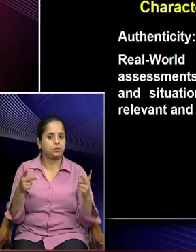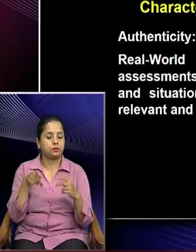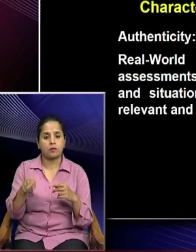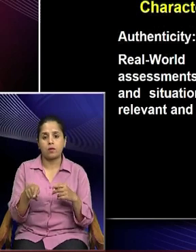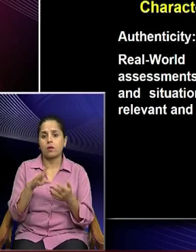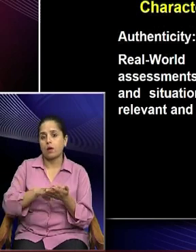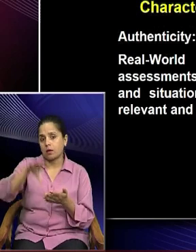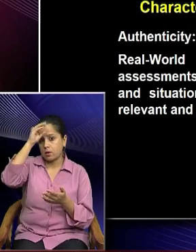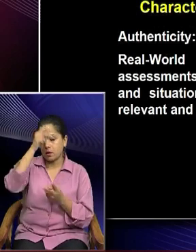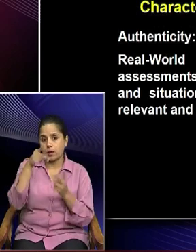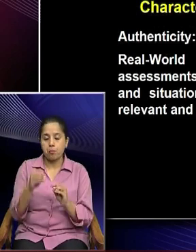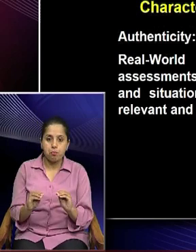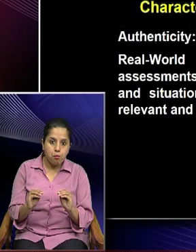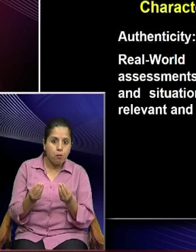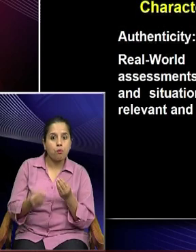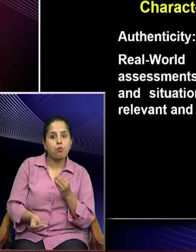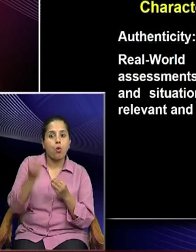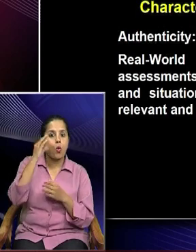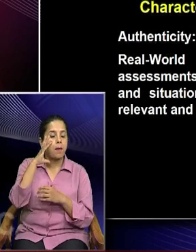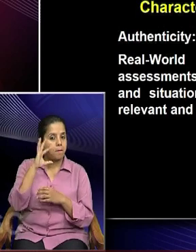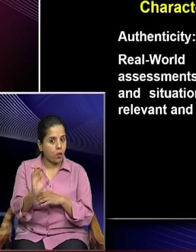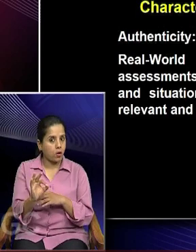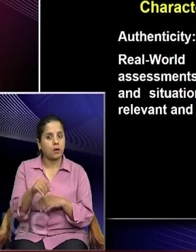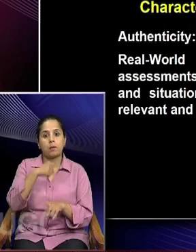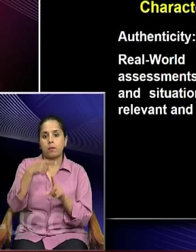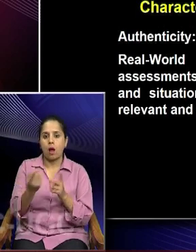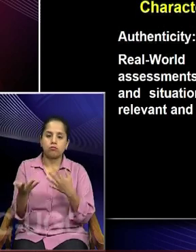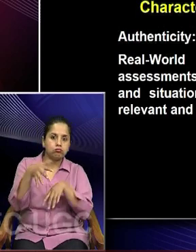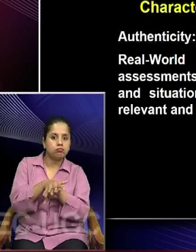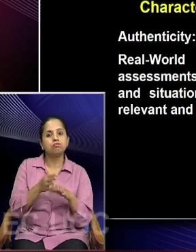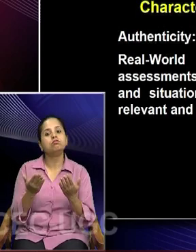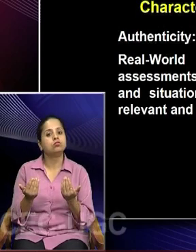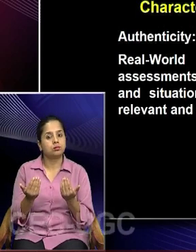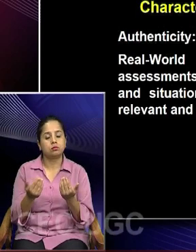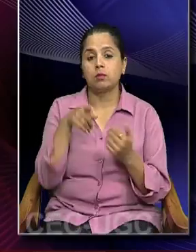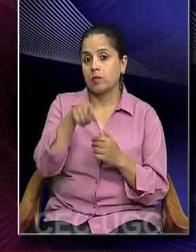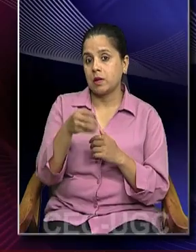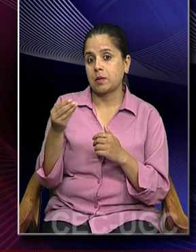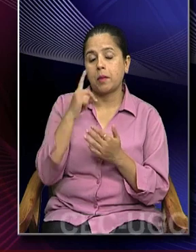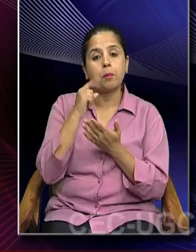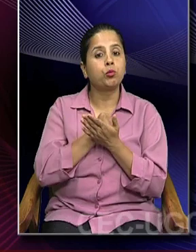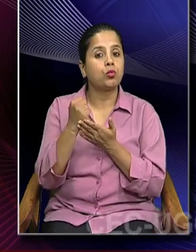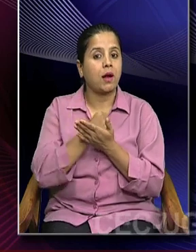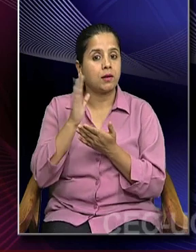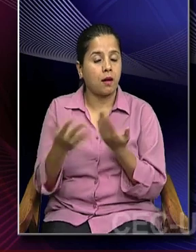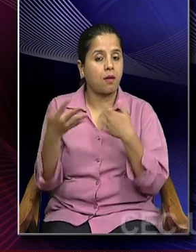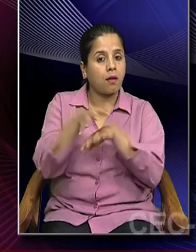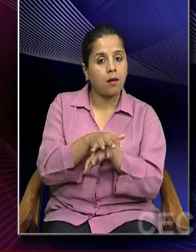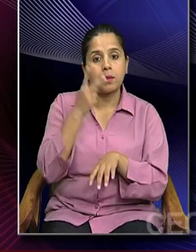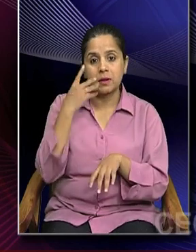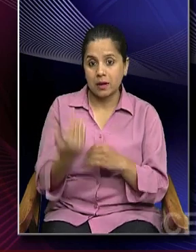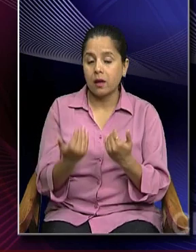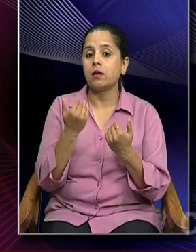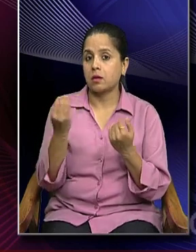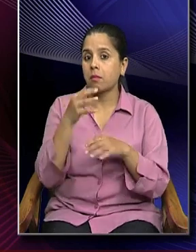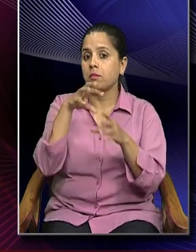making learning more relevant and applicable. There is a practical application part of